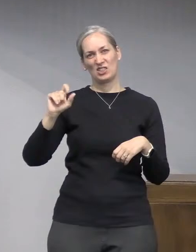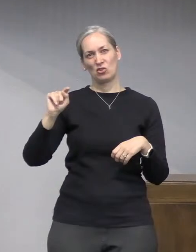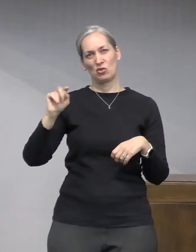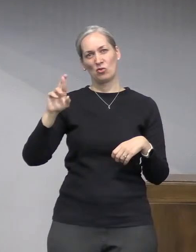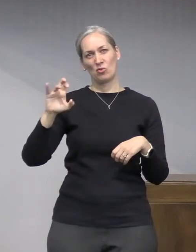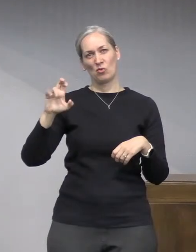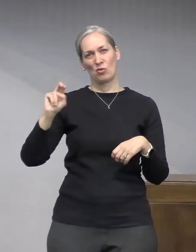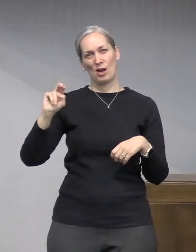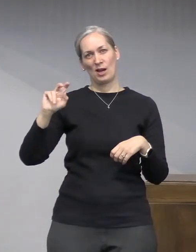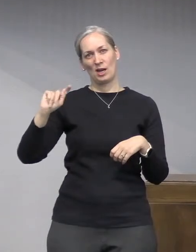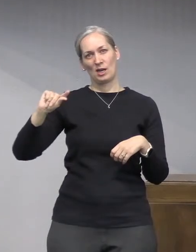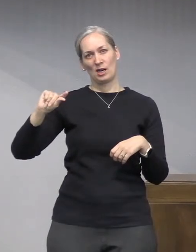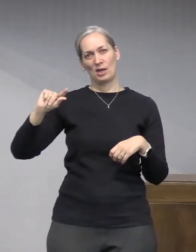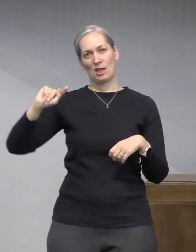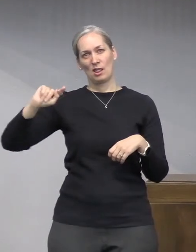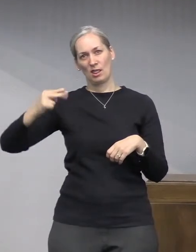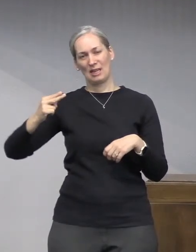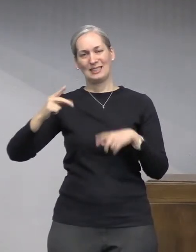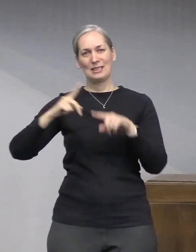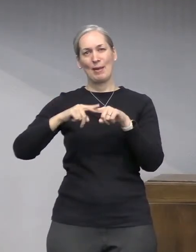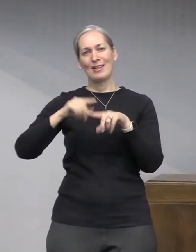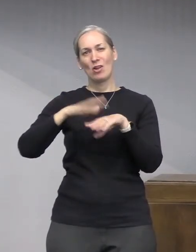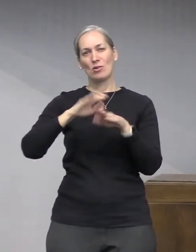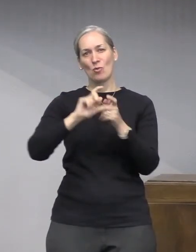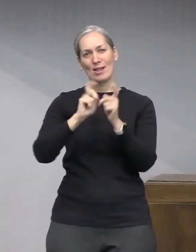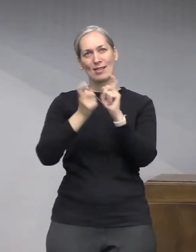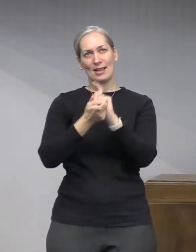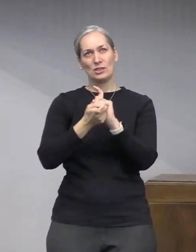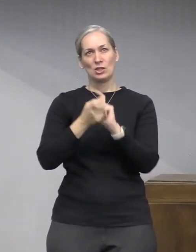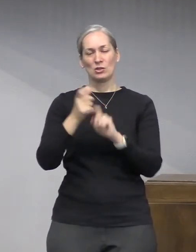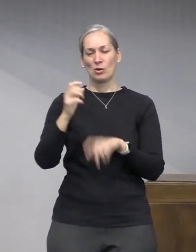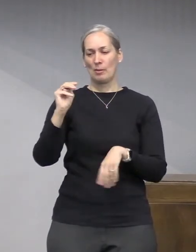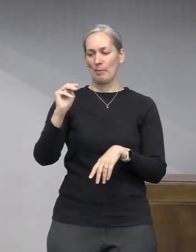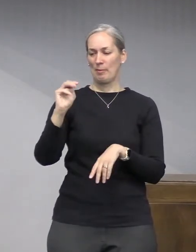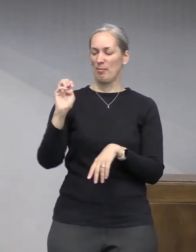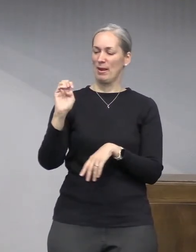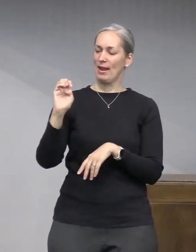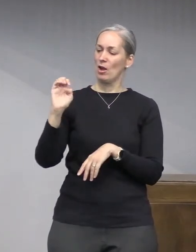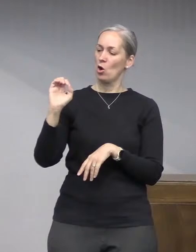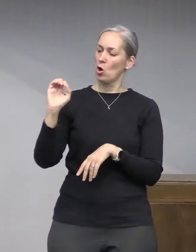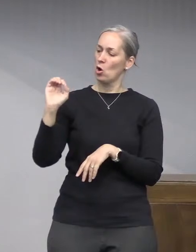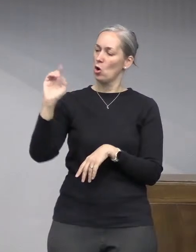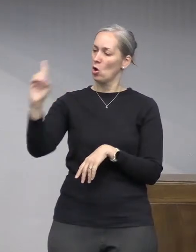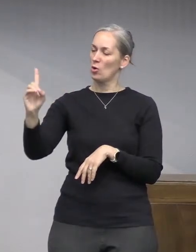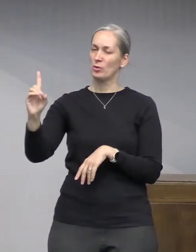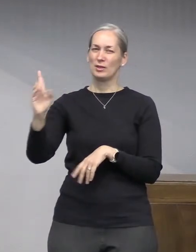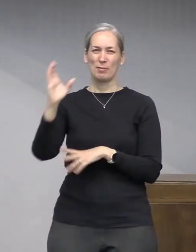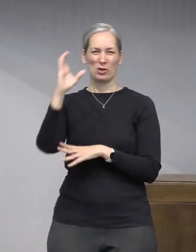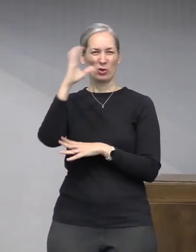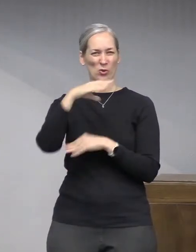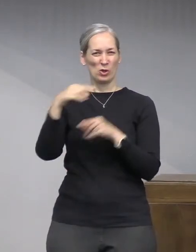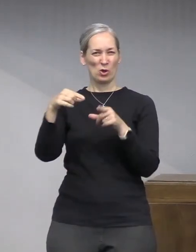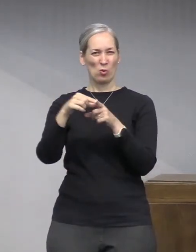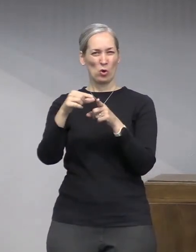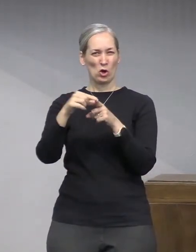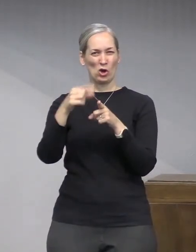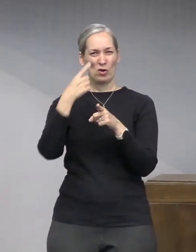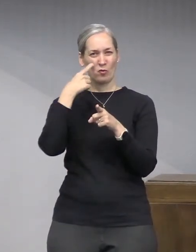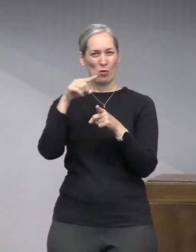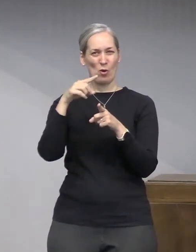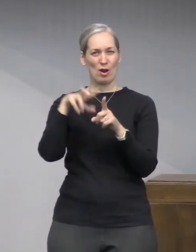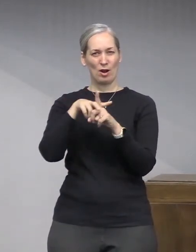study before, you know that this is a peculiar word for this context. If you